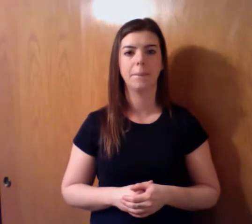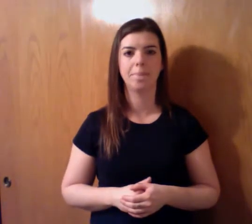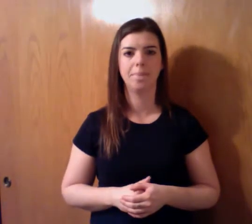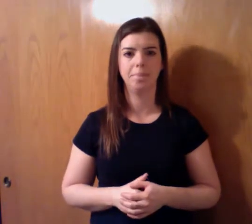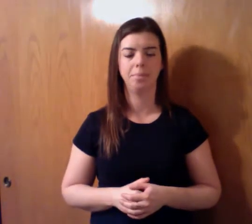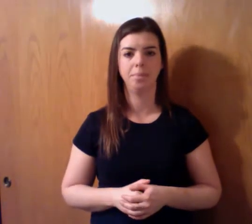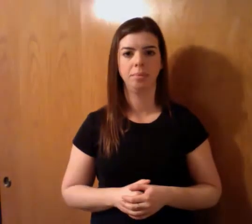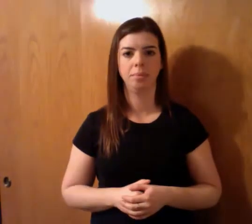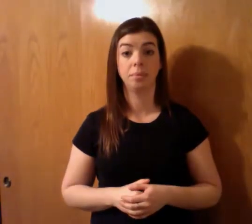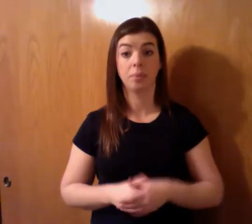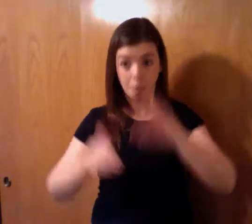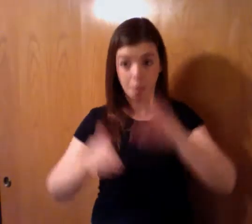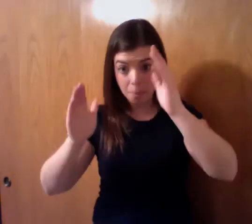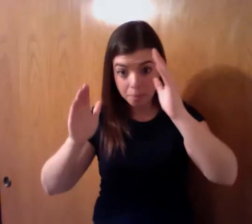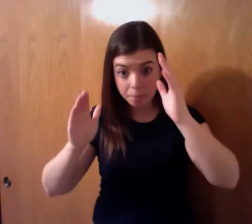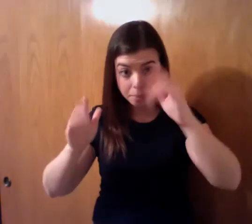Are you listening?